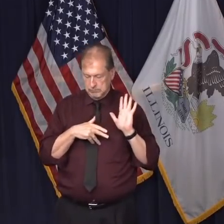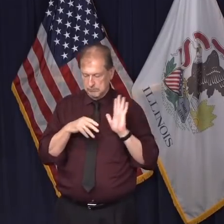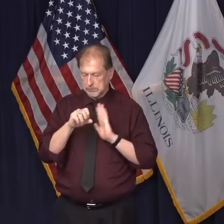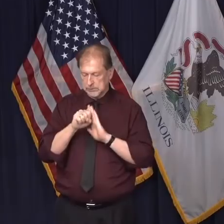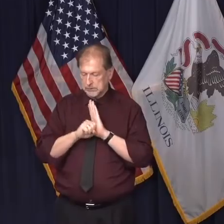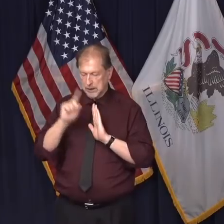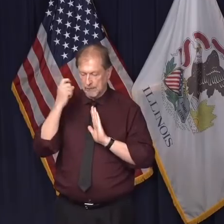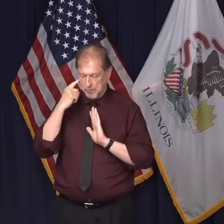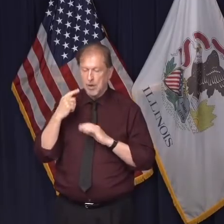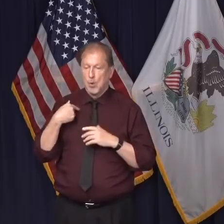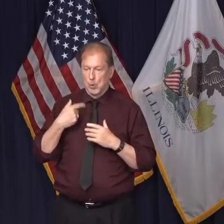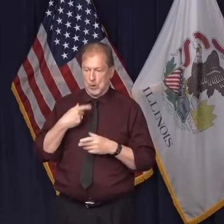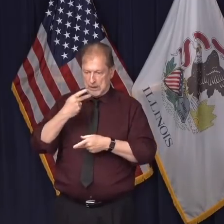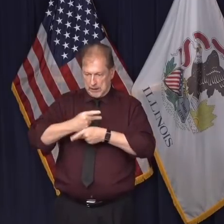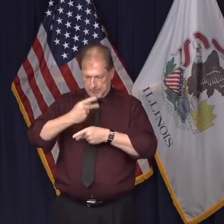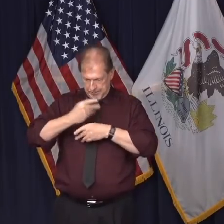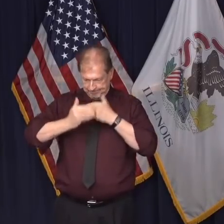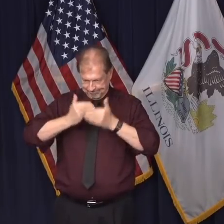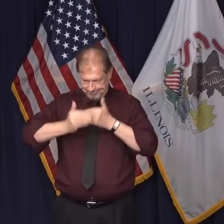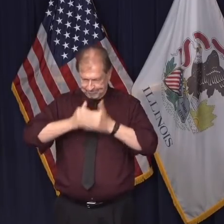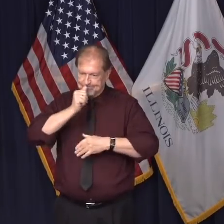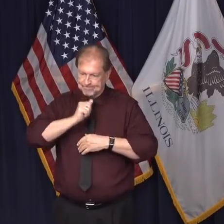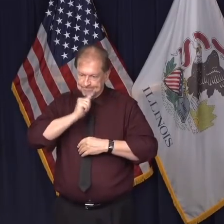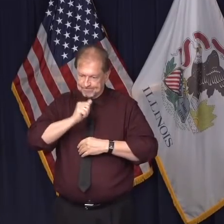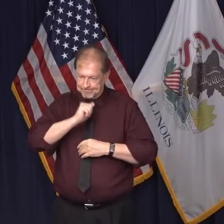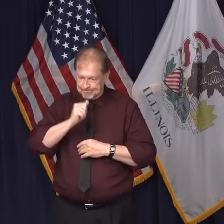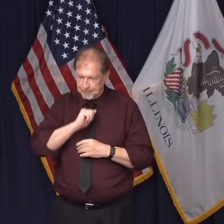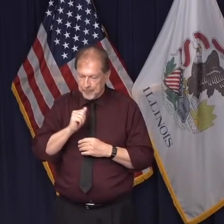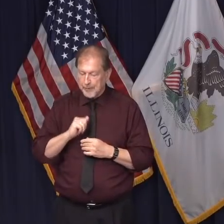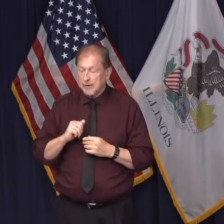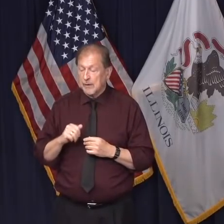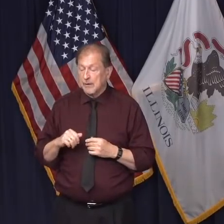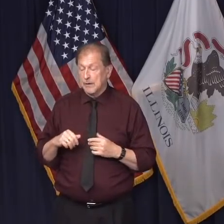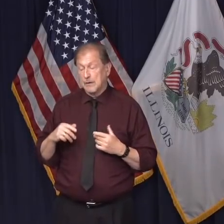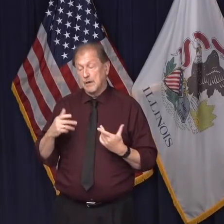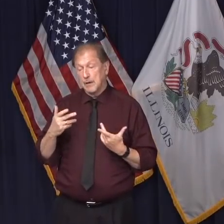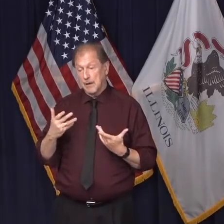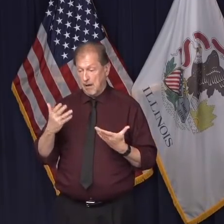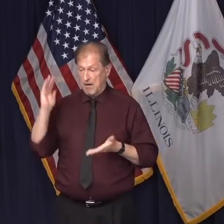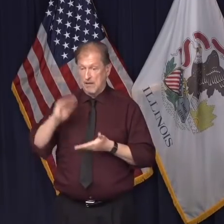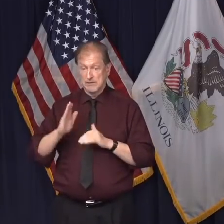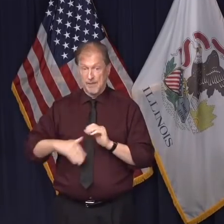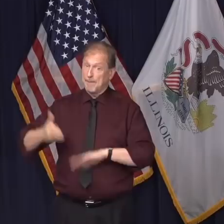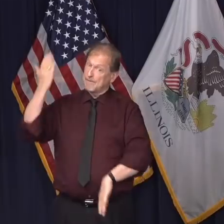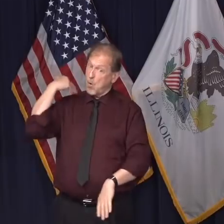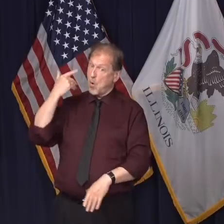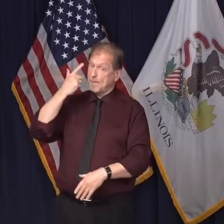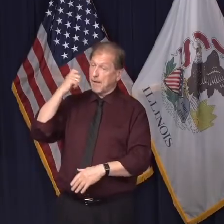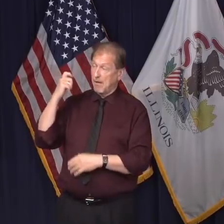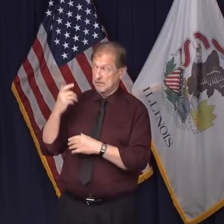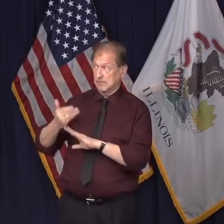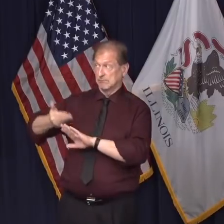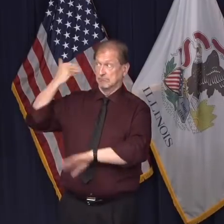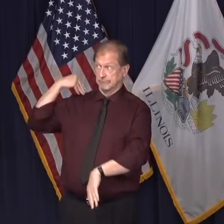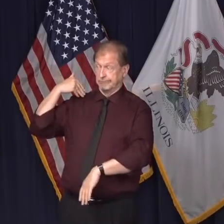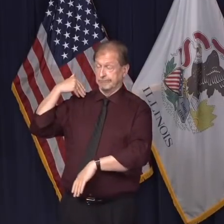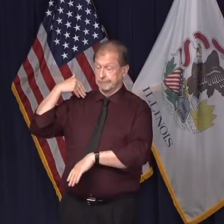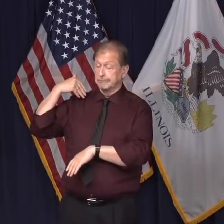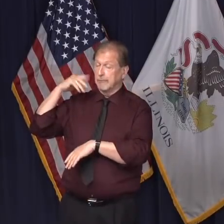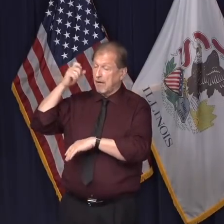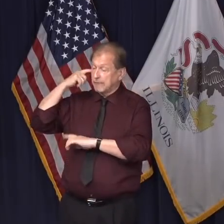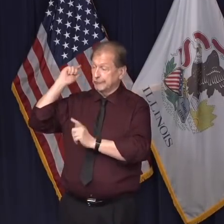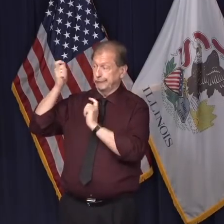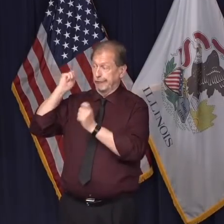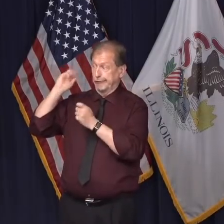state government as it is, again, still hollowed out to some degree, as it has been over the years, and